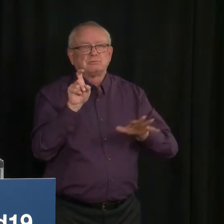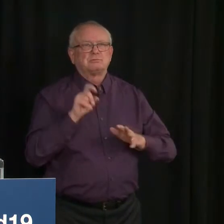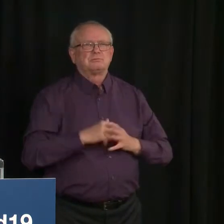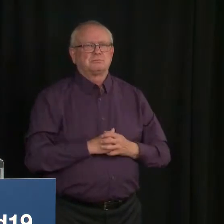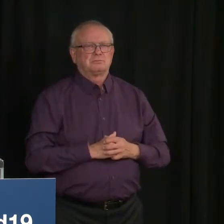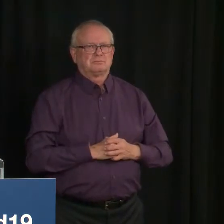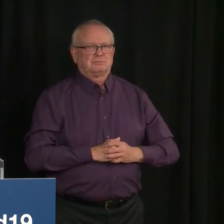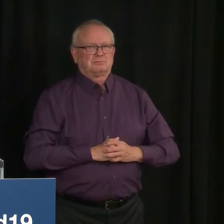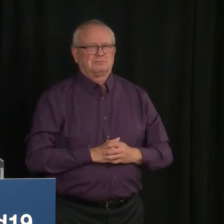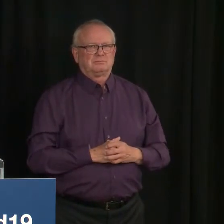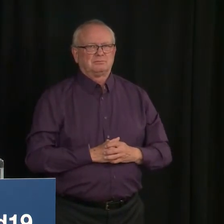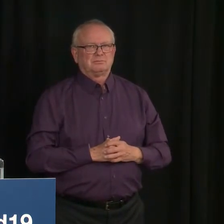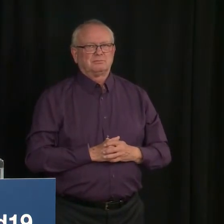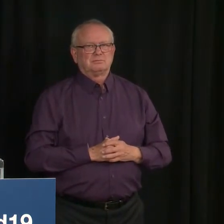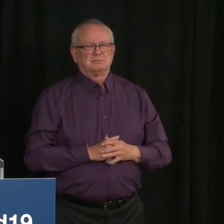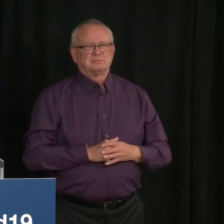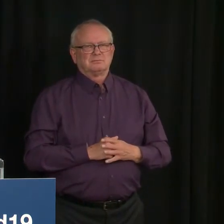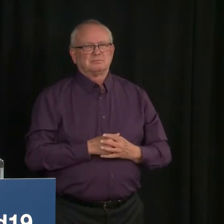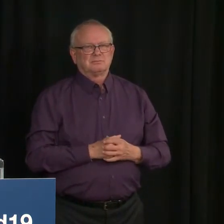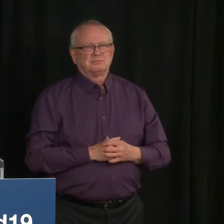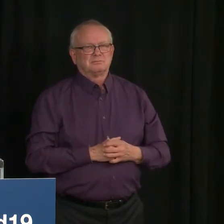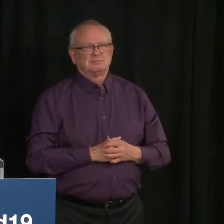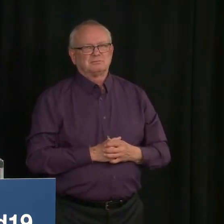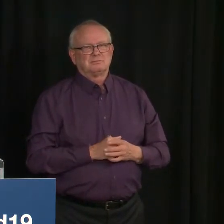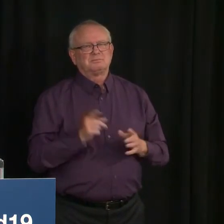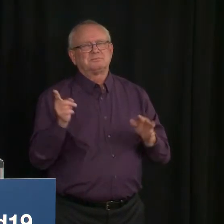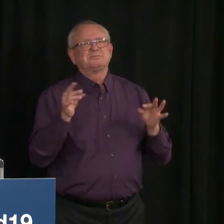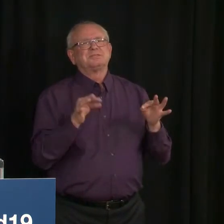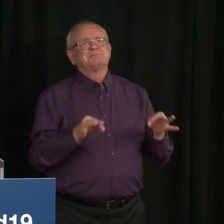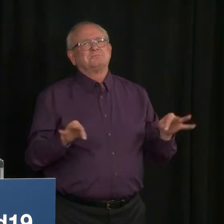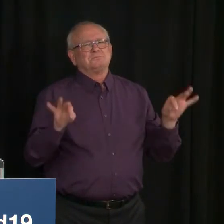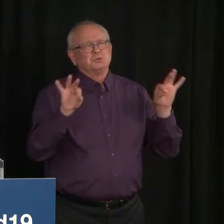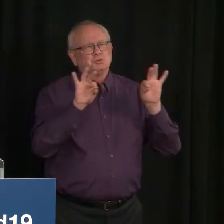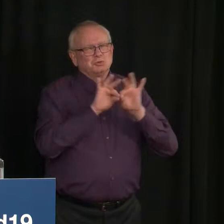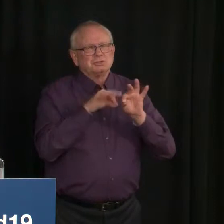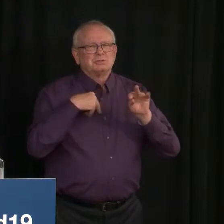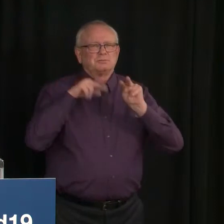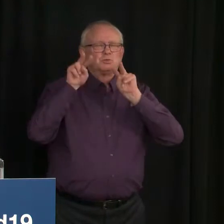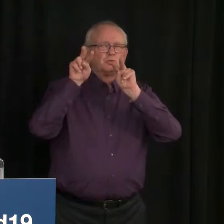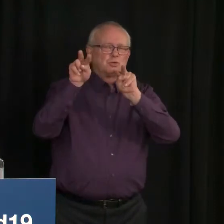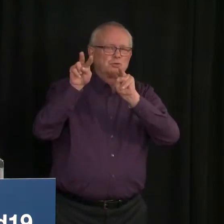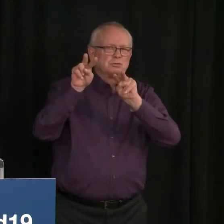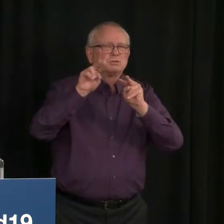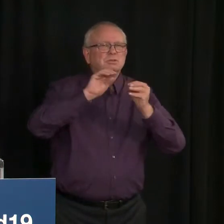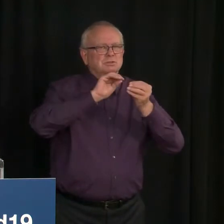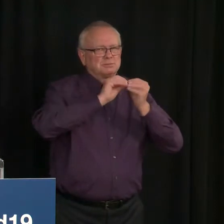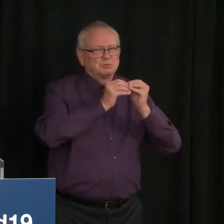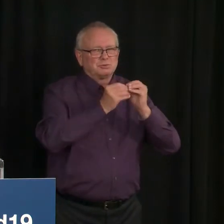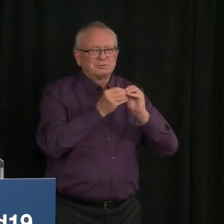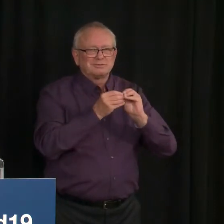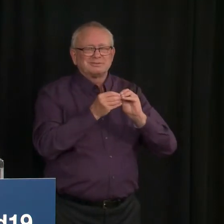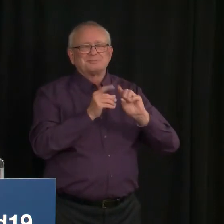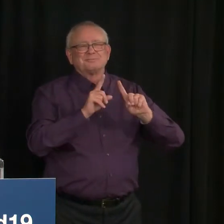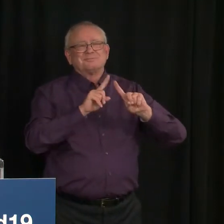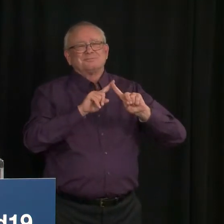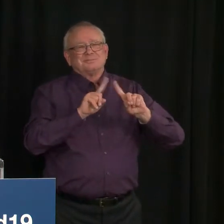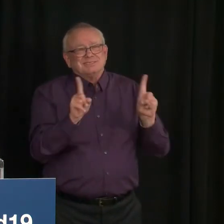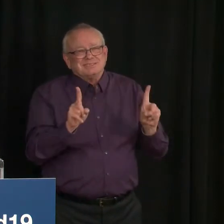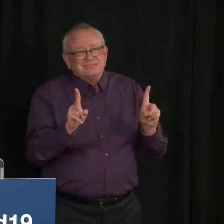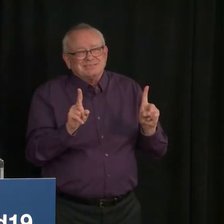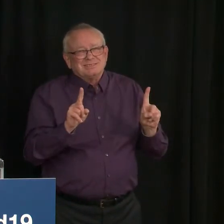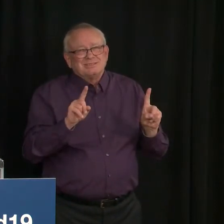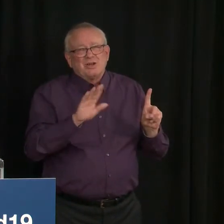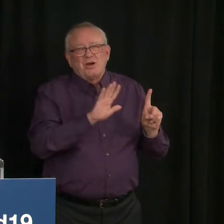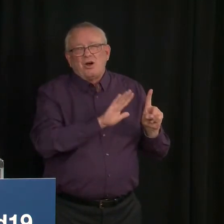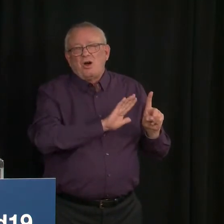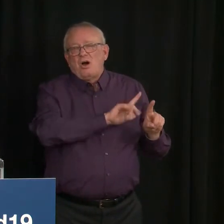of watching for emerging issues, but also being mindful of the shift that all of us are going to need to go through in the coming